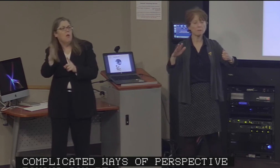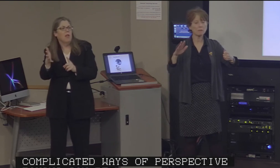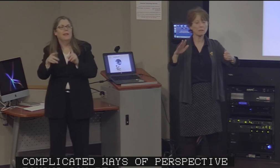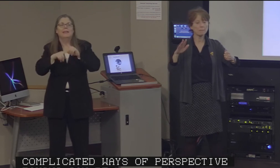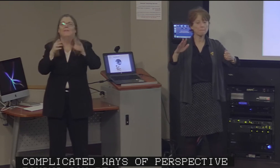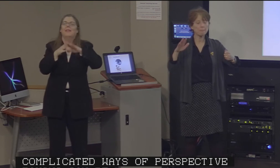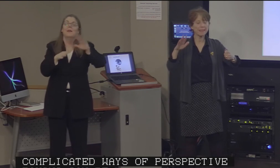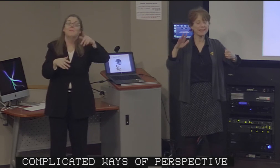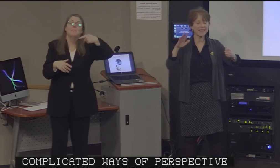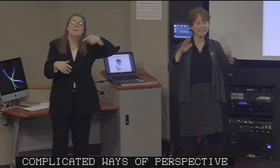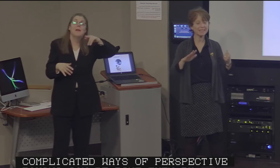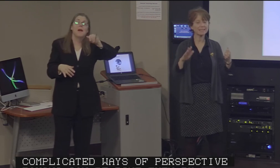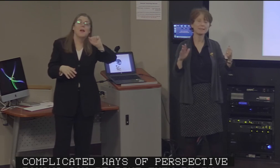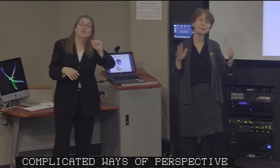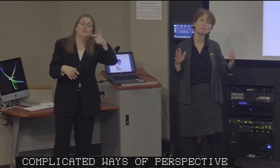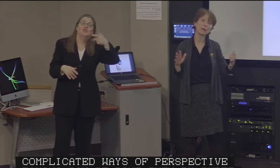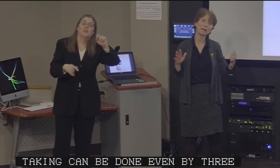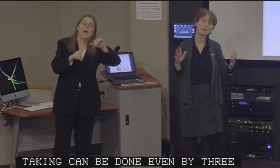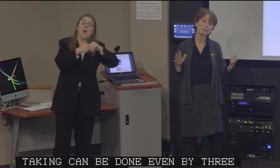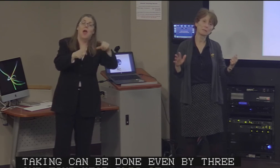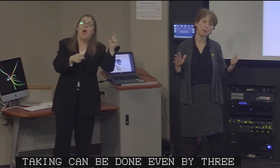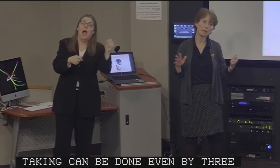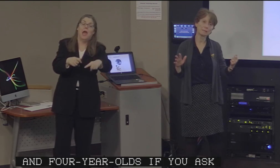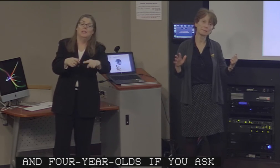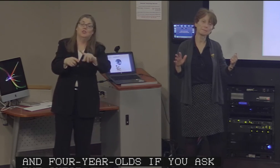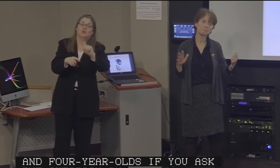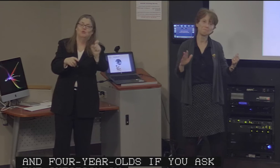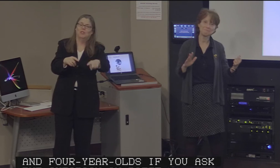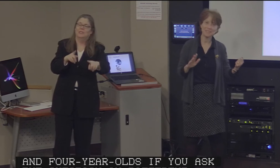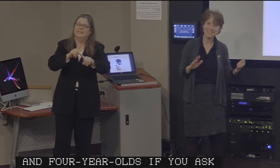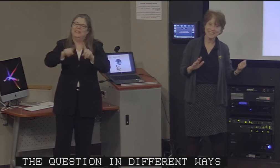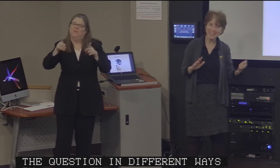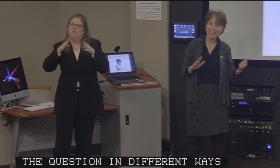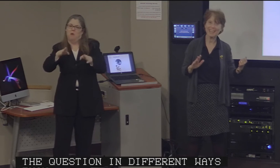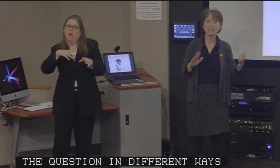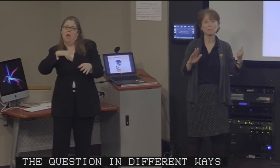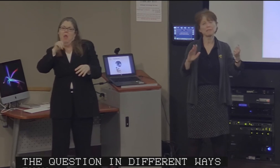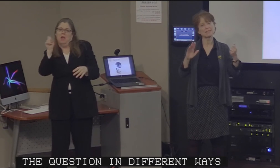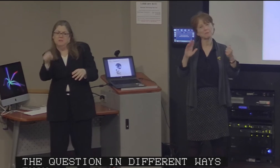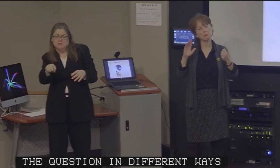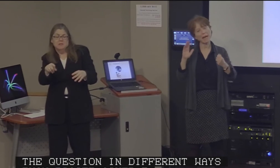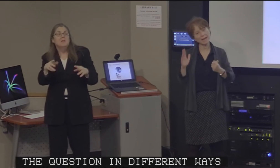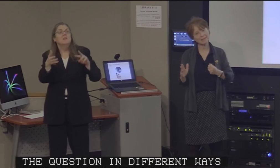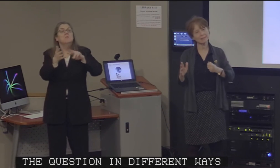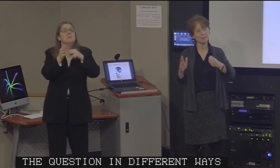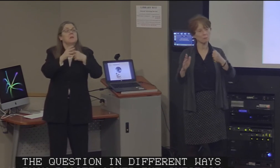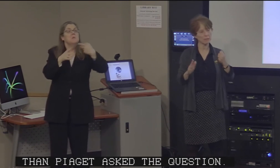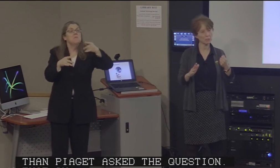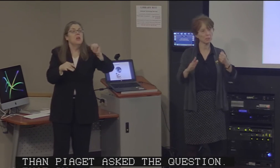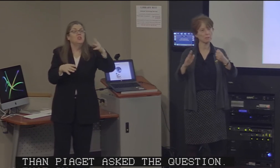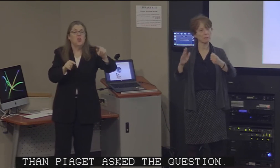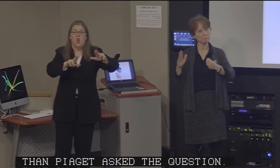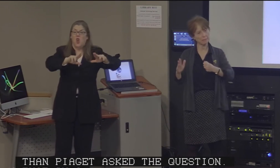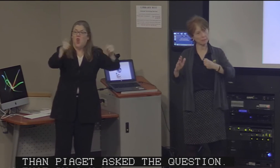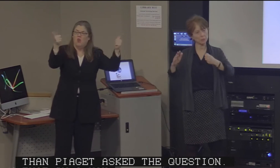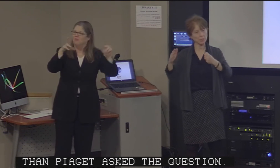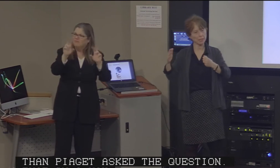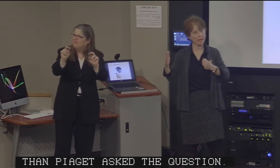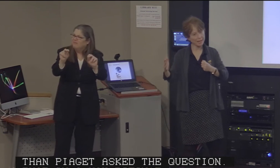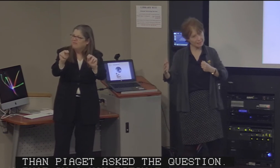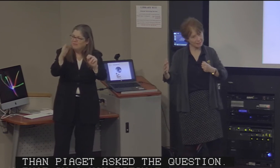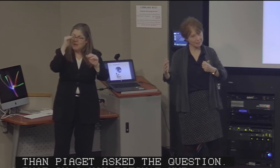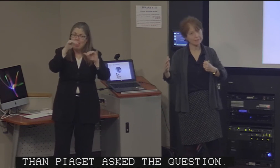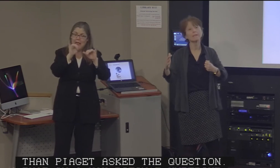Now, that doesn't, in a way, undercut Piaget, because if you ask the question the way